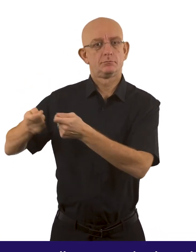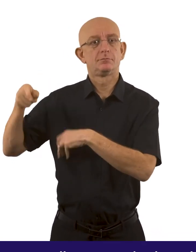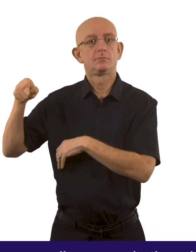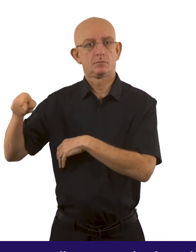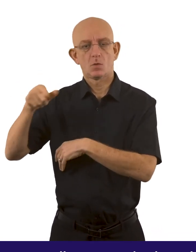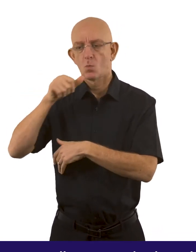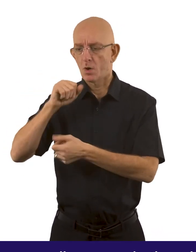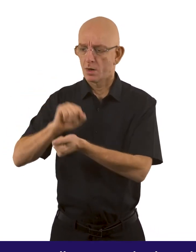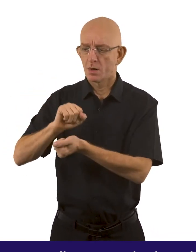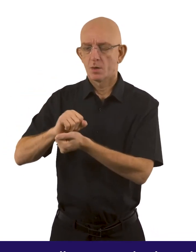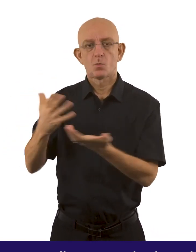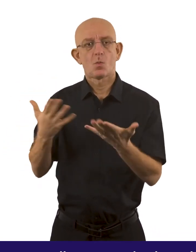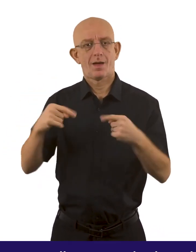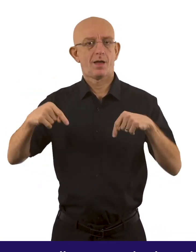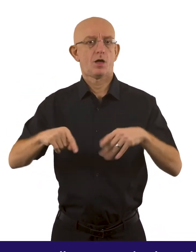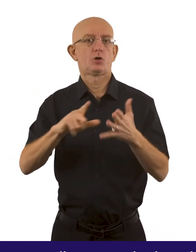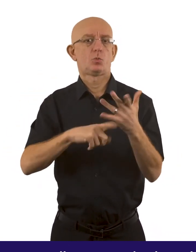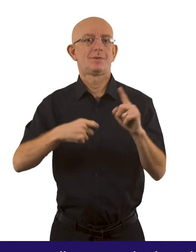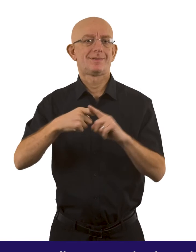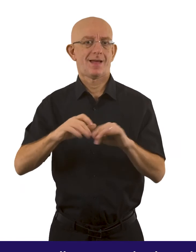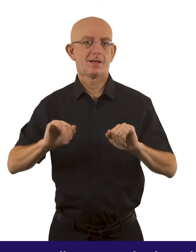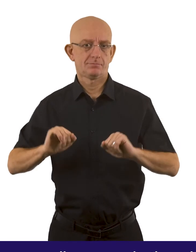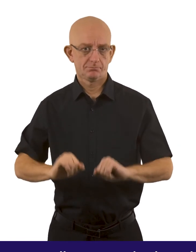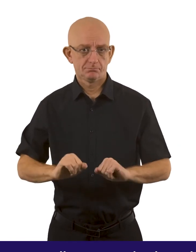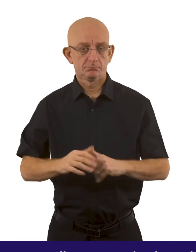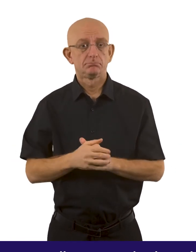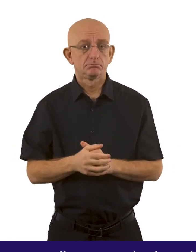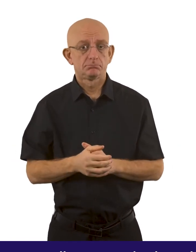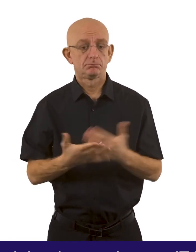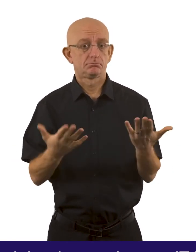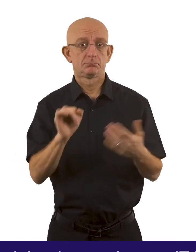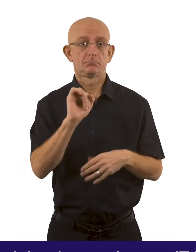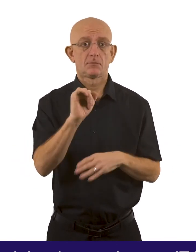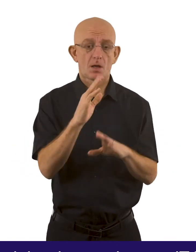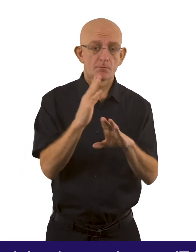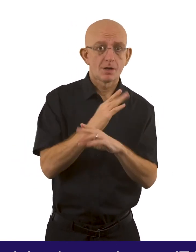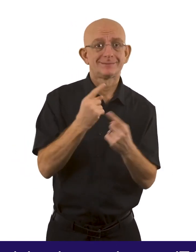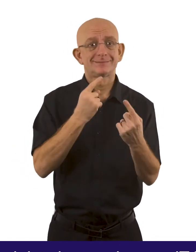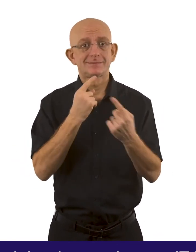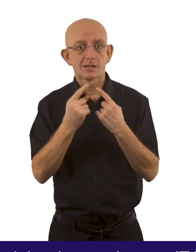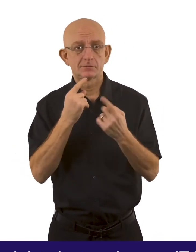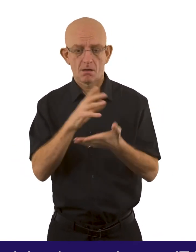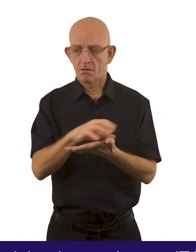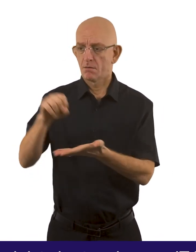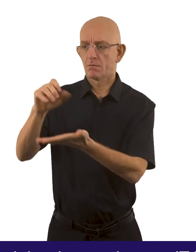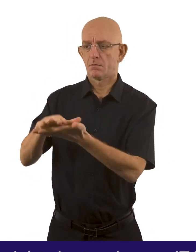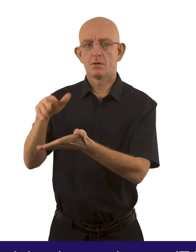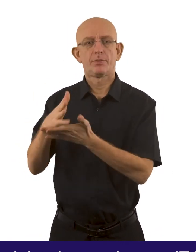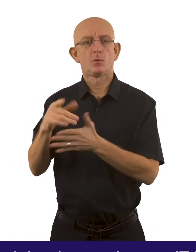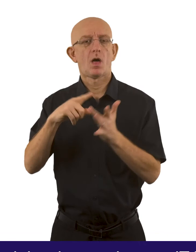UK. as your personal data is stored on our